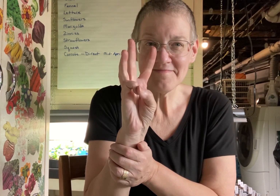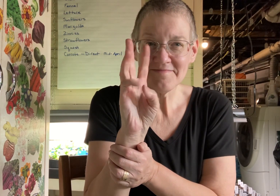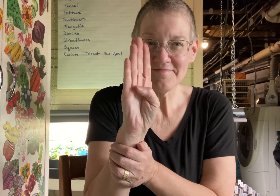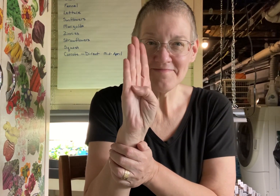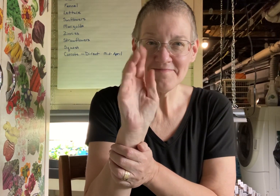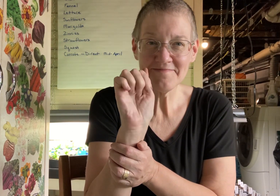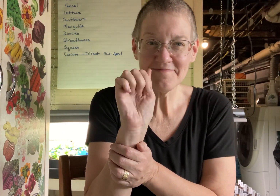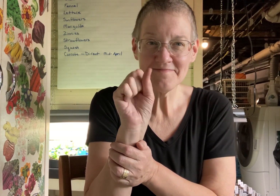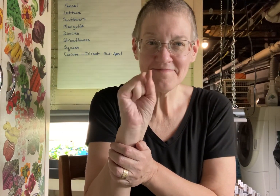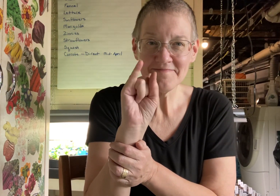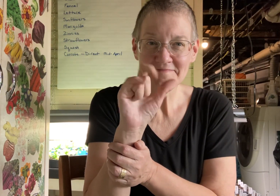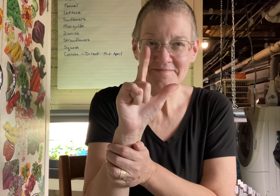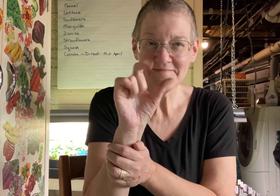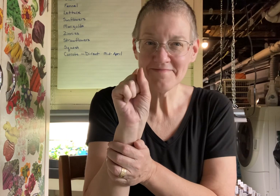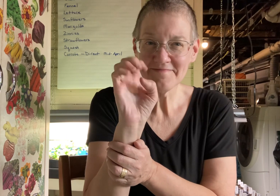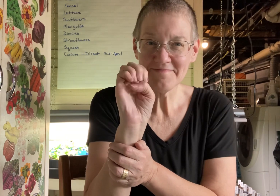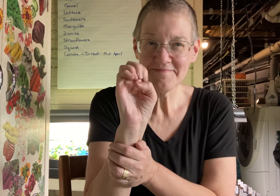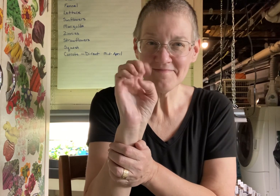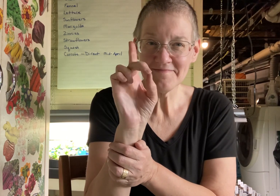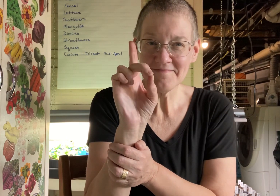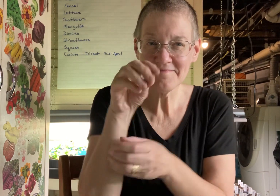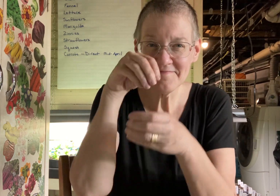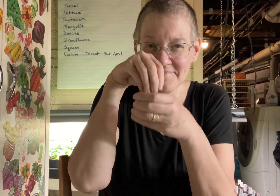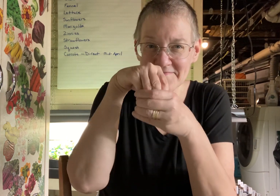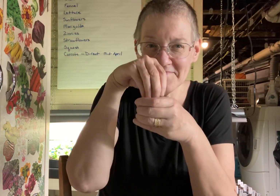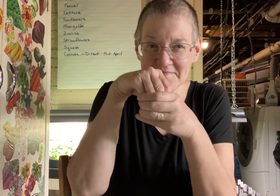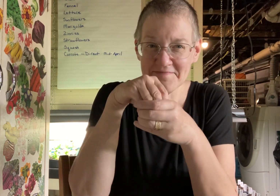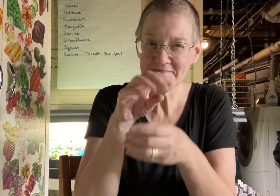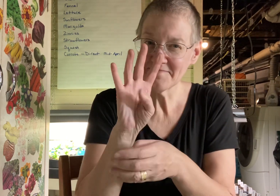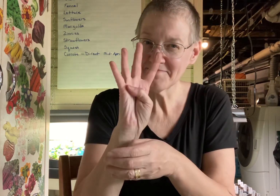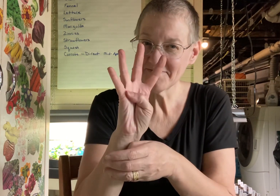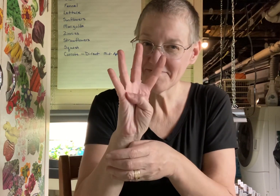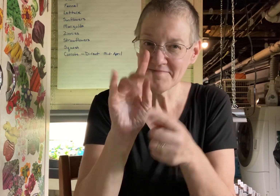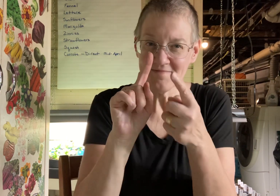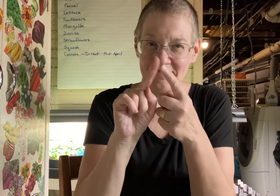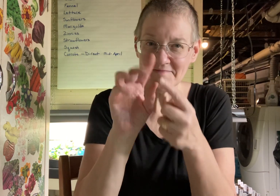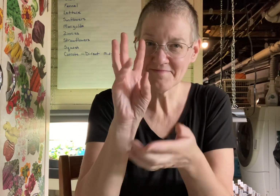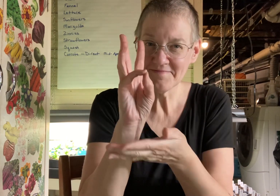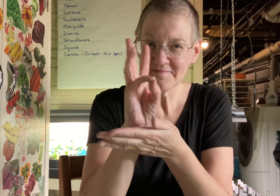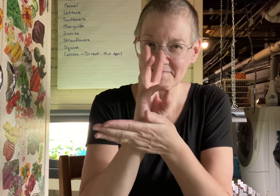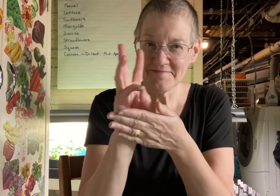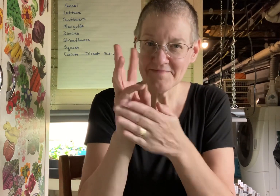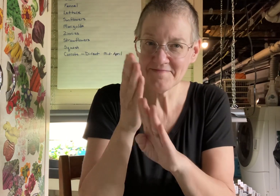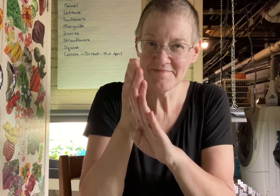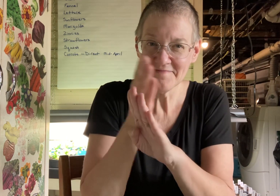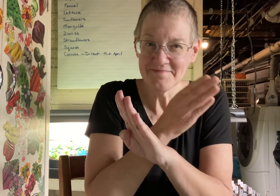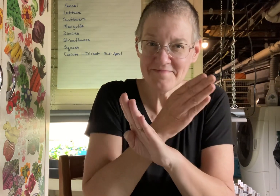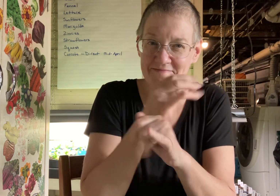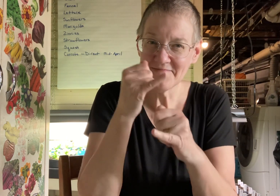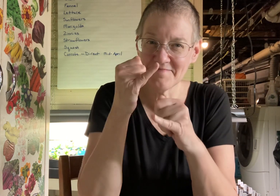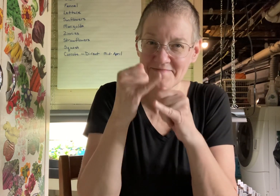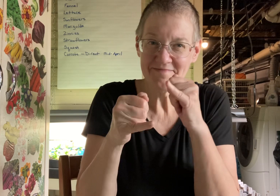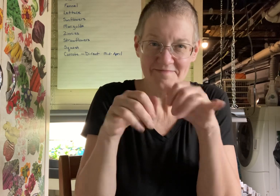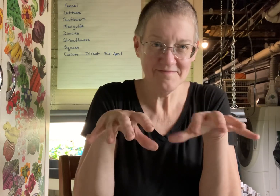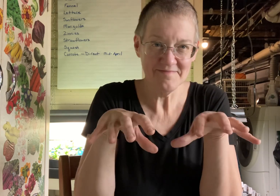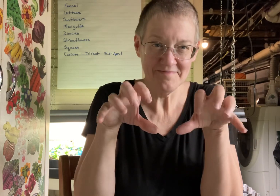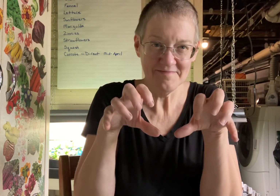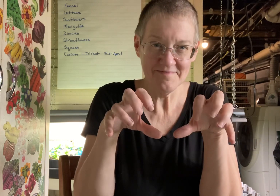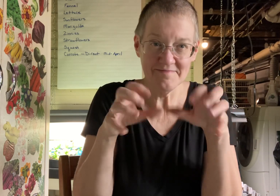Now you want to sow your basil seeds indoors 4 to 6 weeks before your last